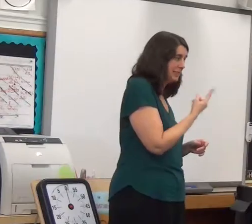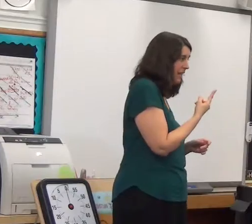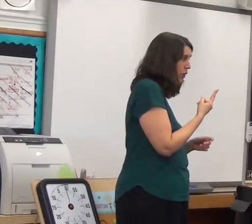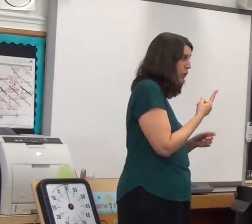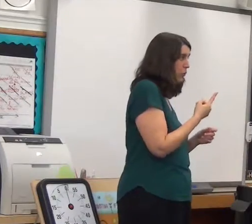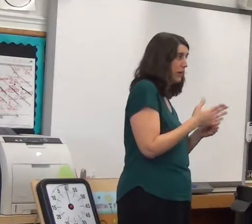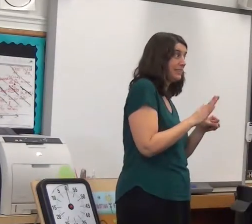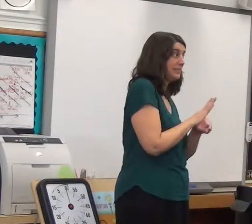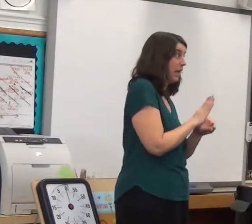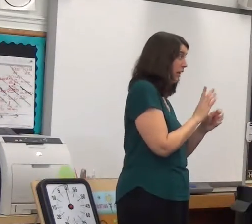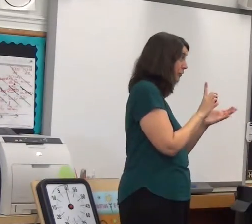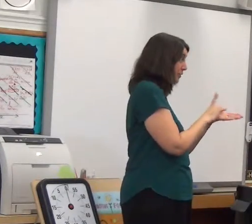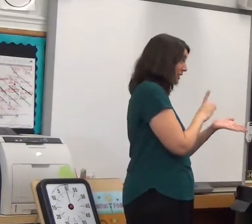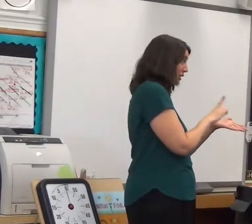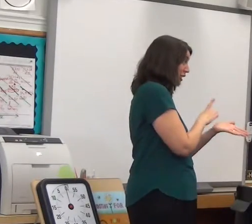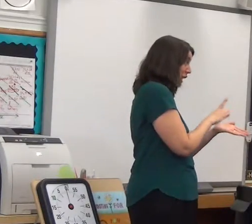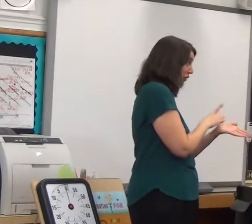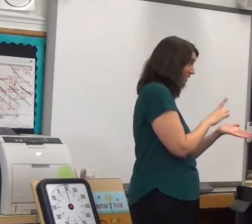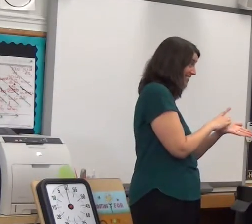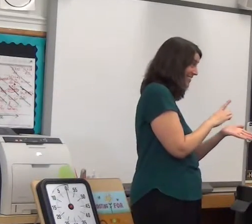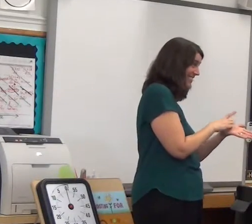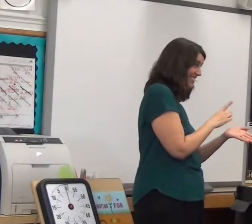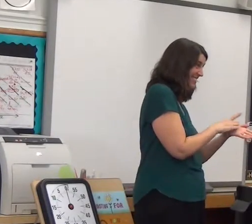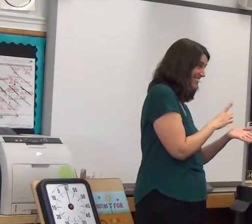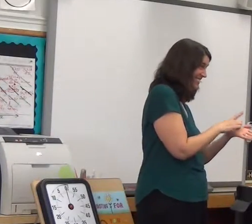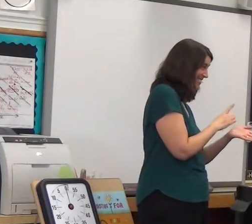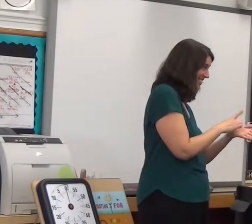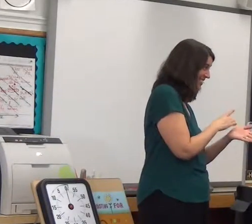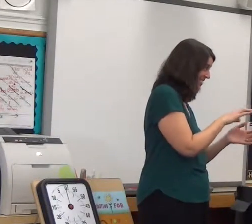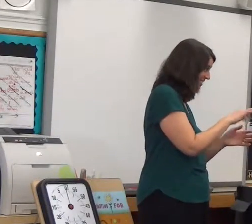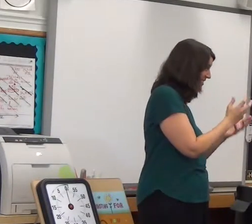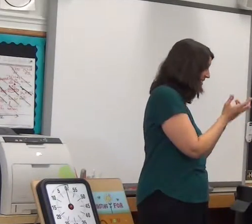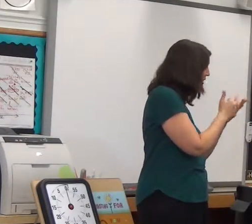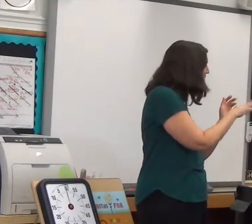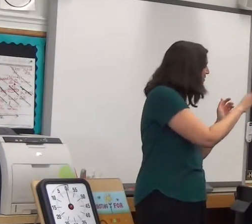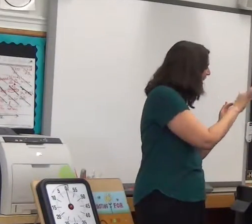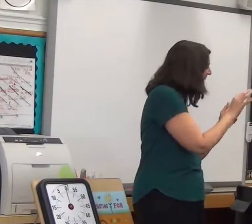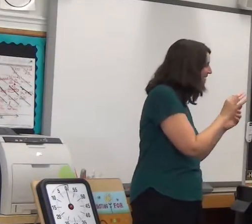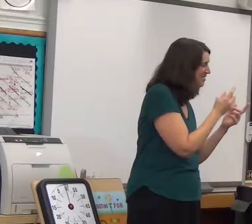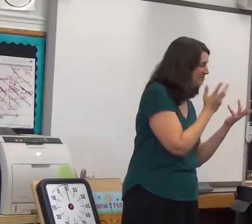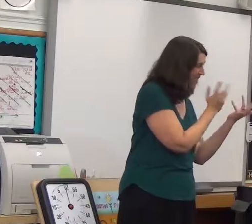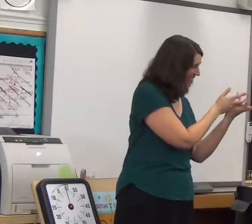be an entire dictionary, right? We found your word, there it is.